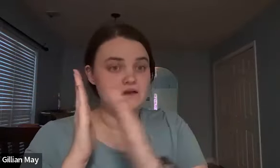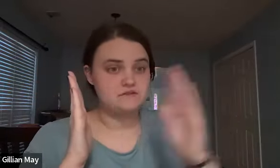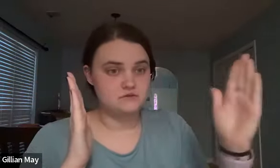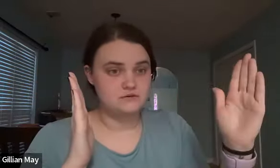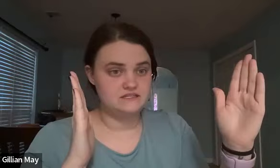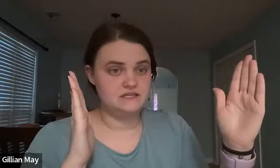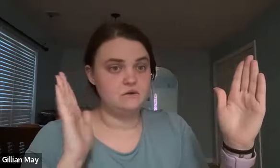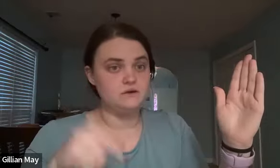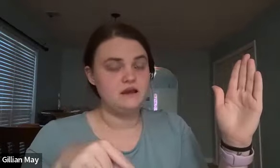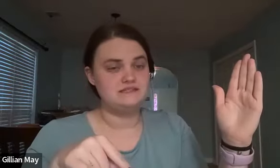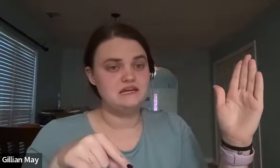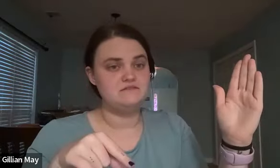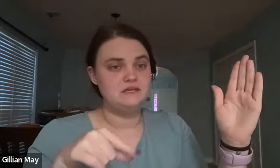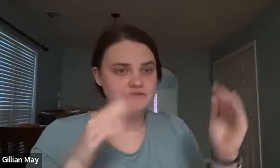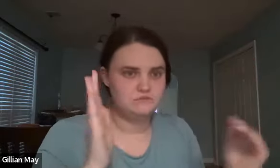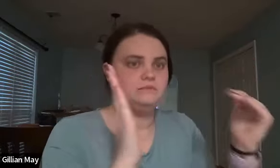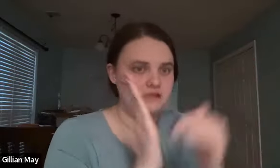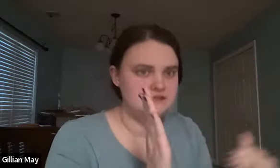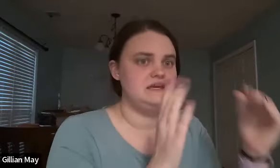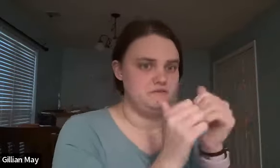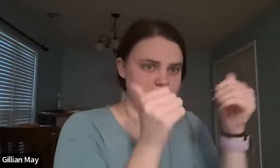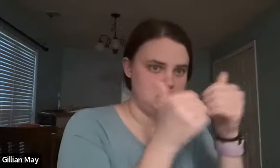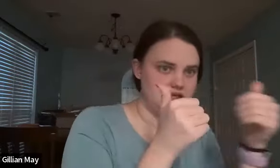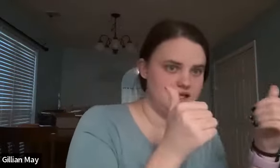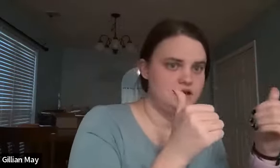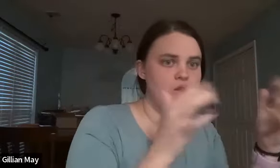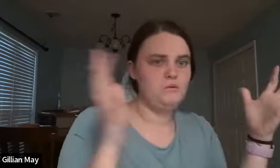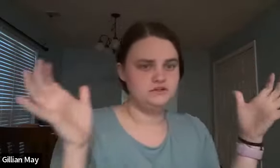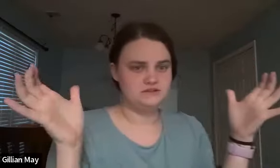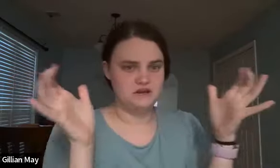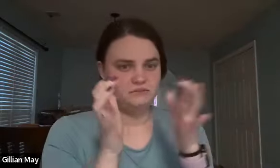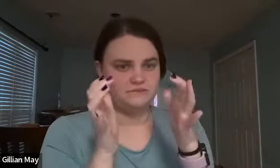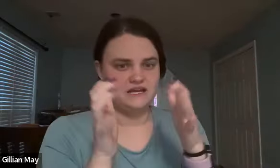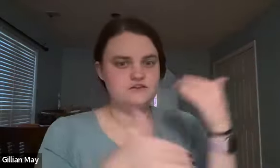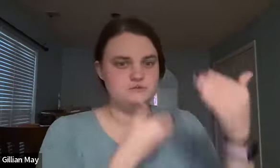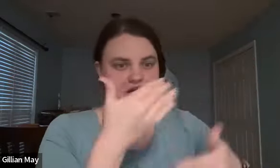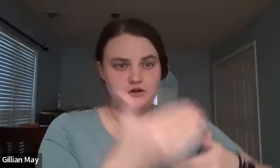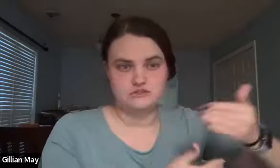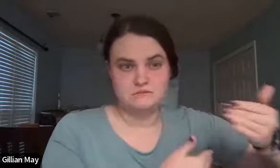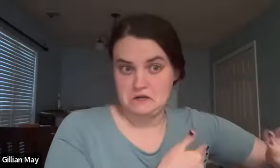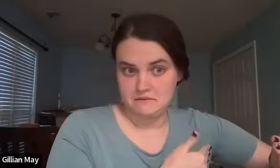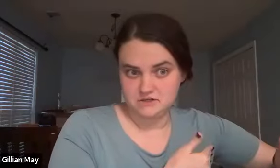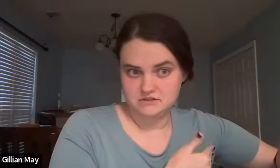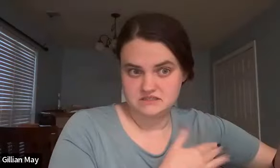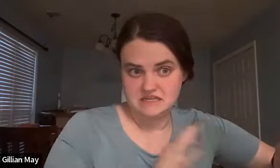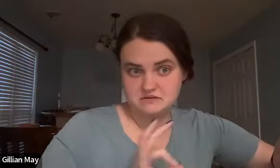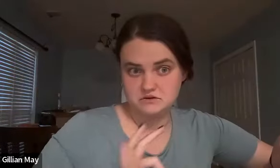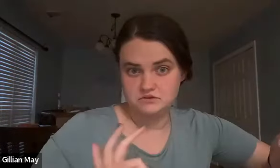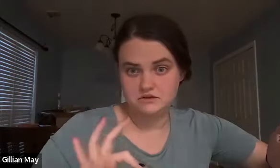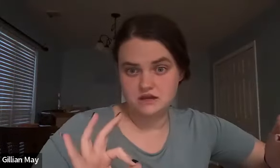11 through 19? Instead of me having repeatedly every chunking it, what I'll do is I'll kind of put them together so we can go through some more numbers. Does that sound good with you